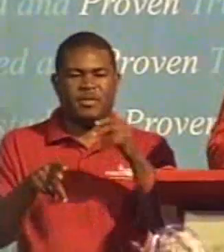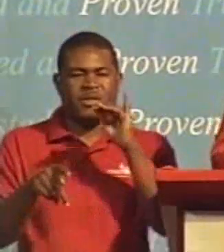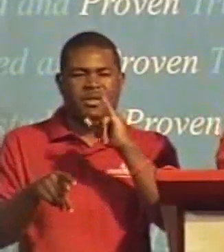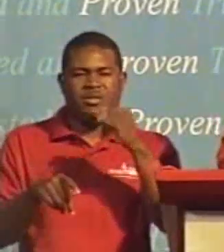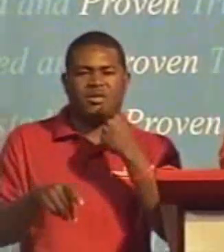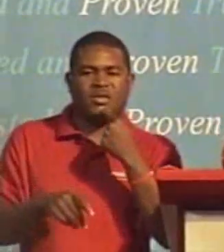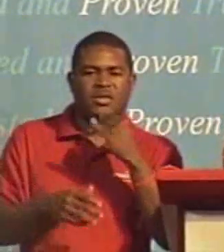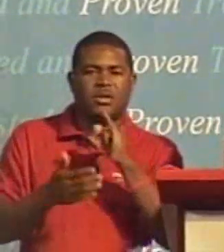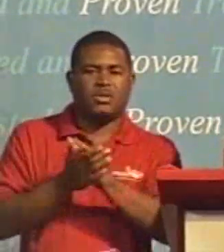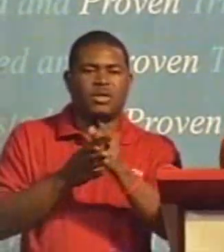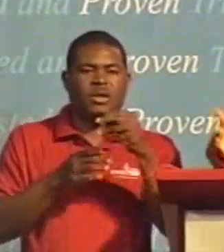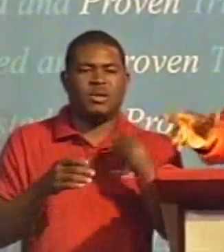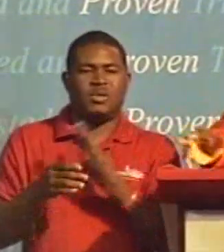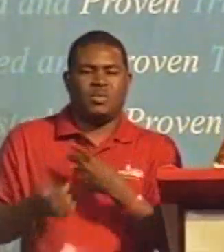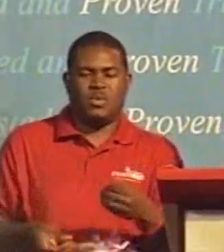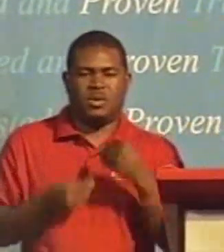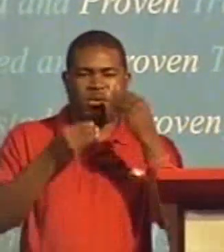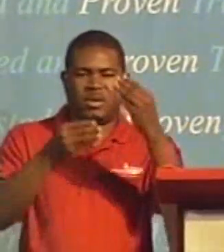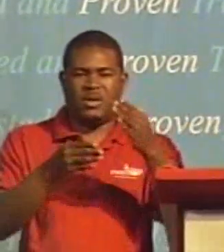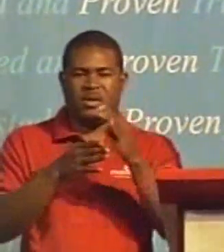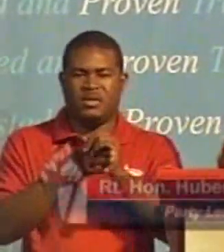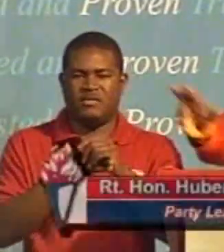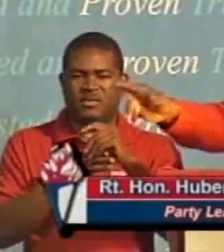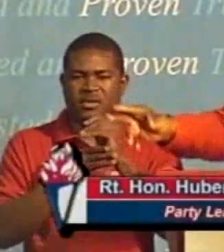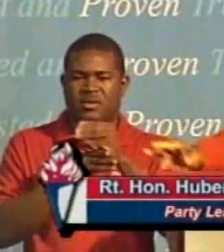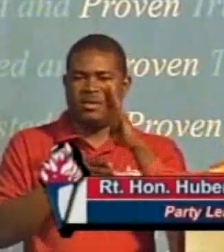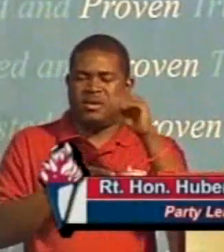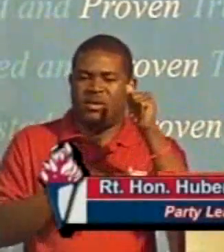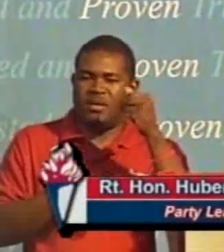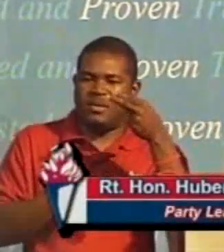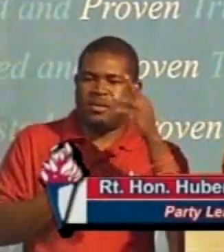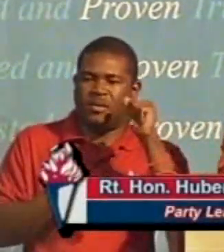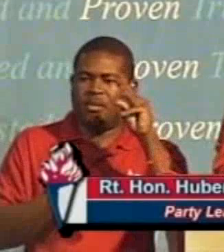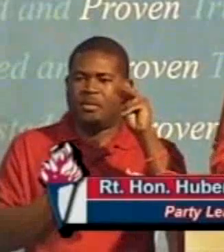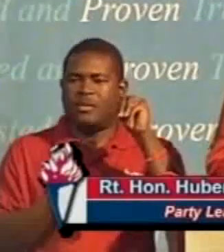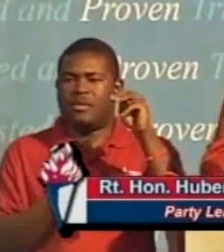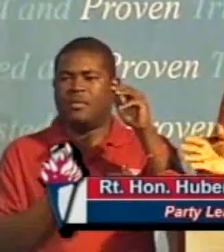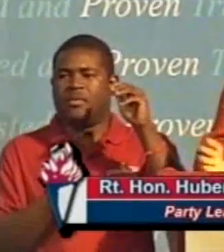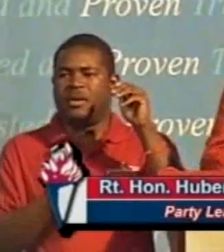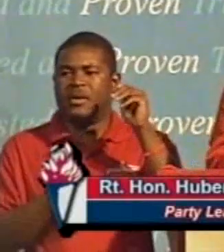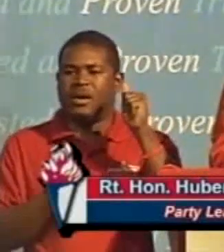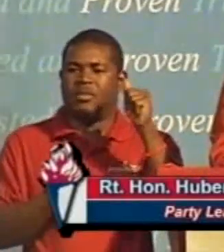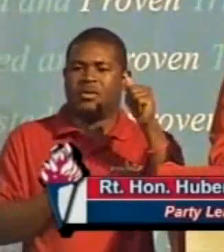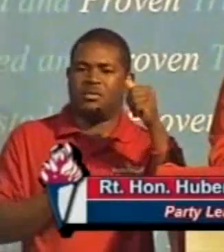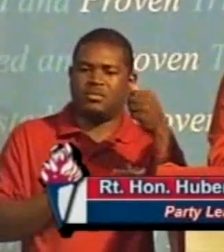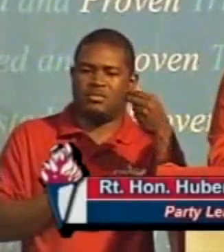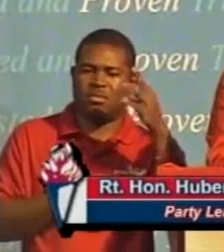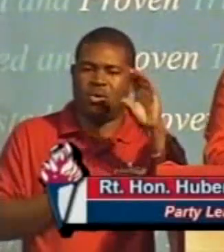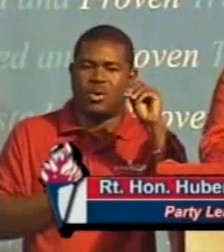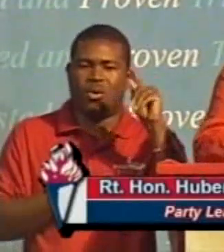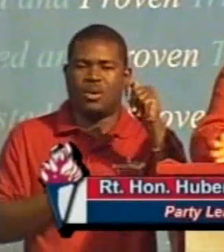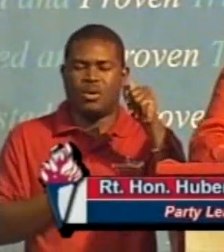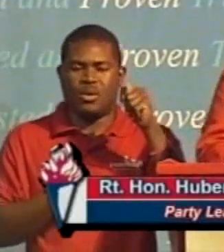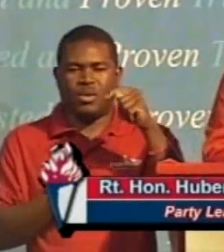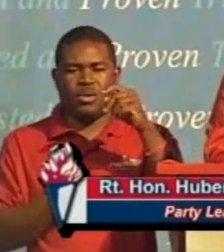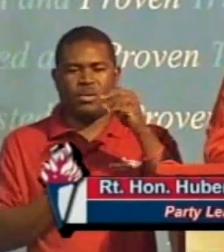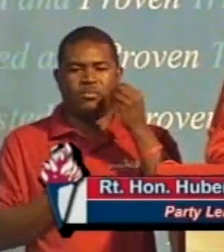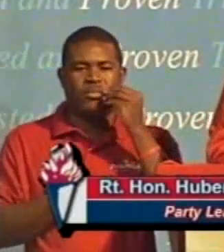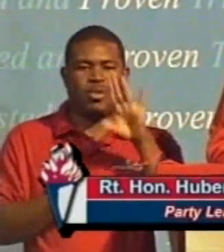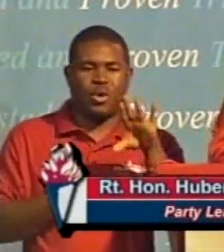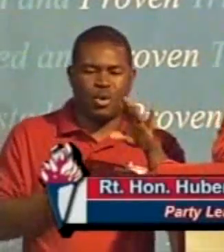They say, we give Bahama Hot Mix a company in which the Seminoles have an interest, not a majority interest, lots of